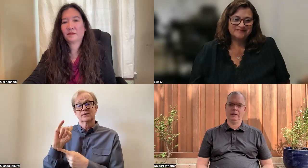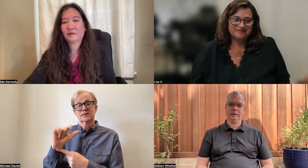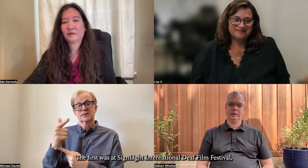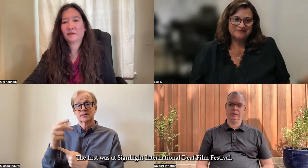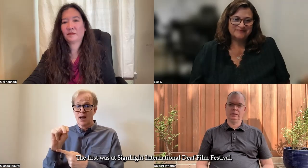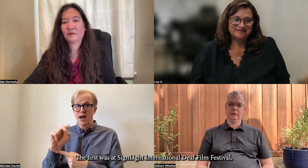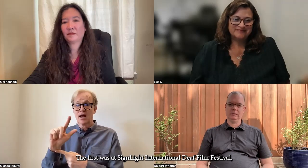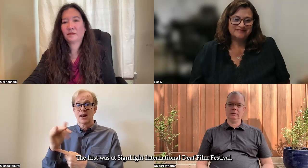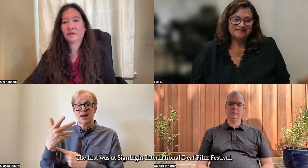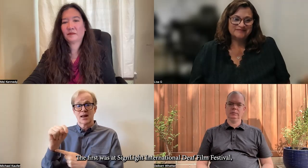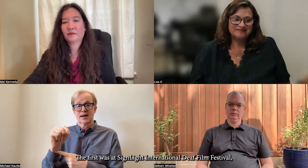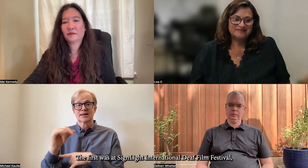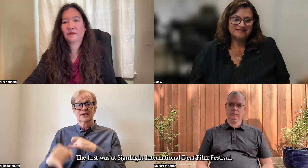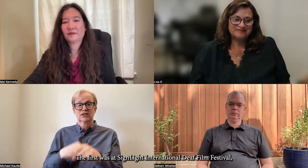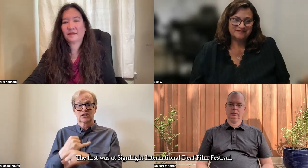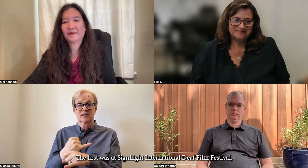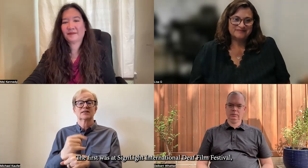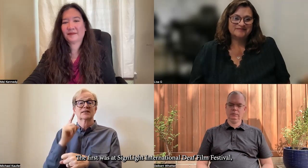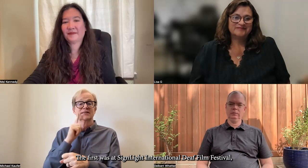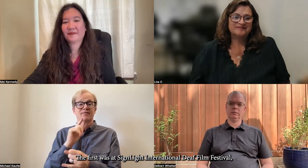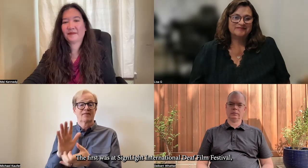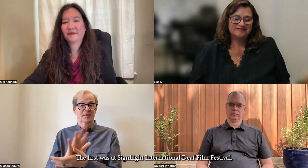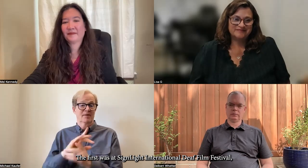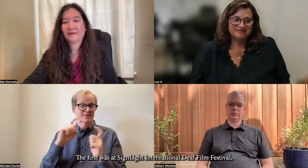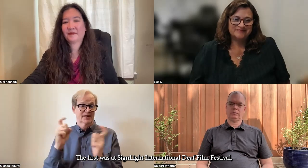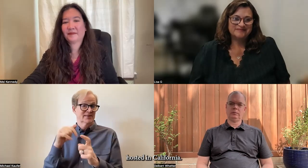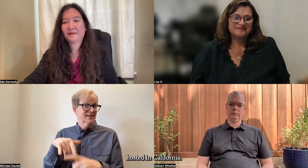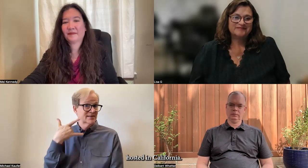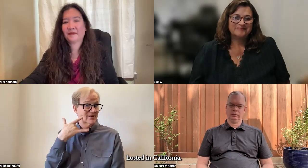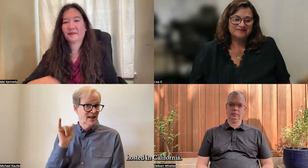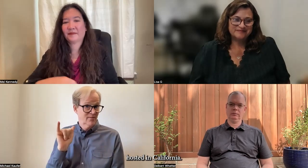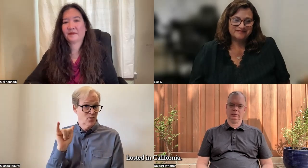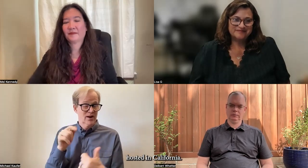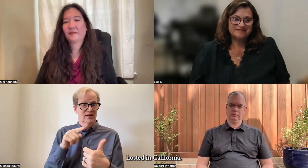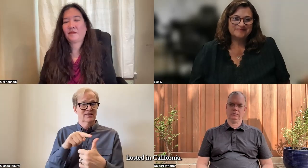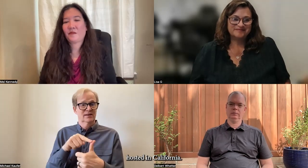The first was at Signlight International Deaf Film Festival, hosted in California.